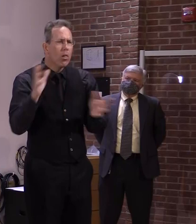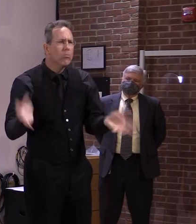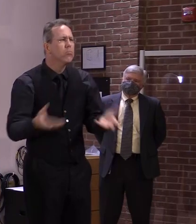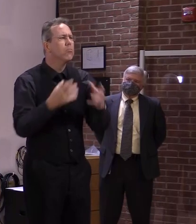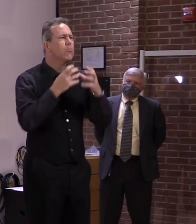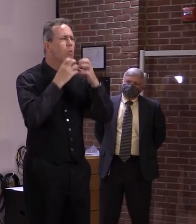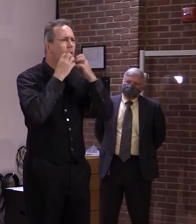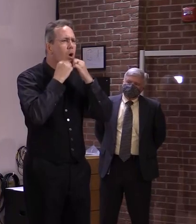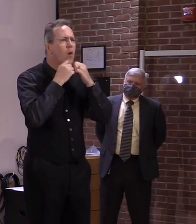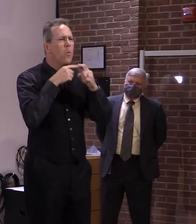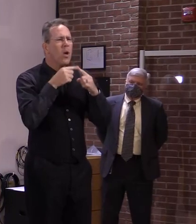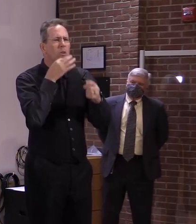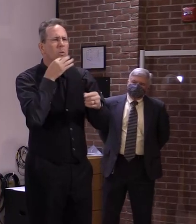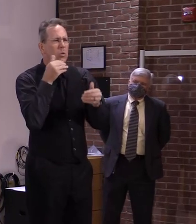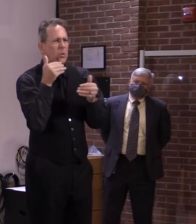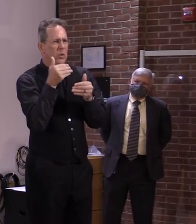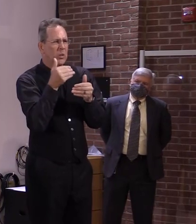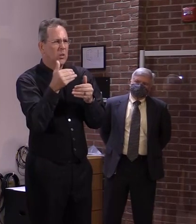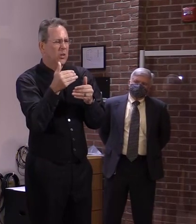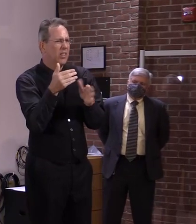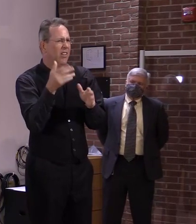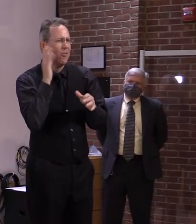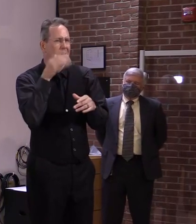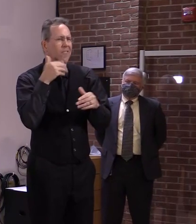restrictions in our own state.